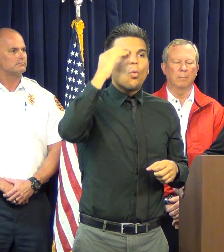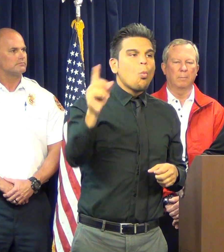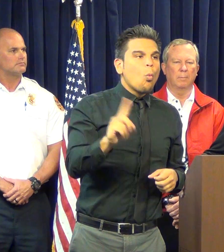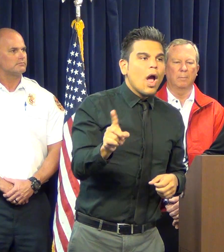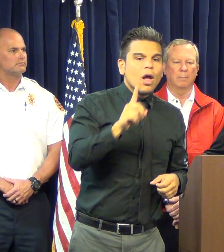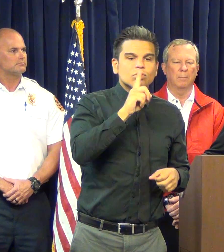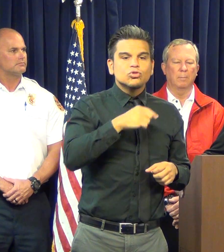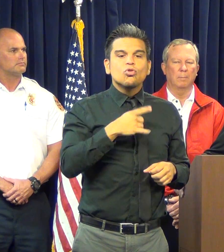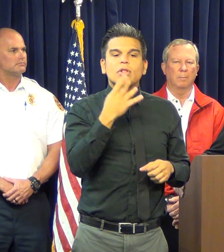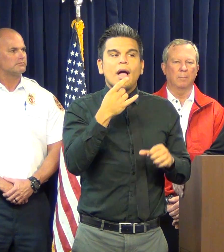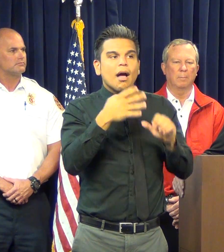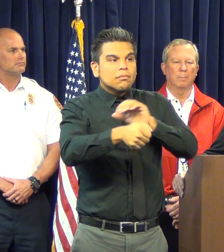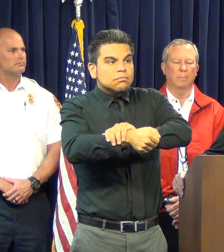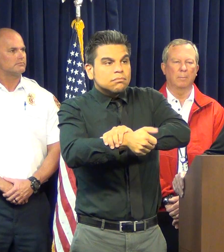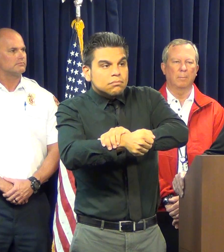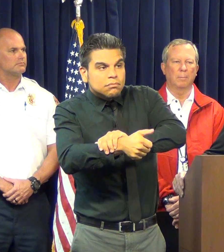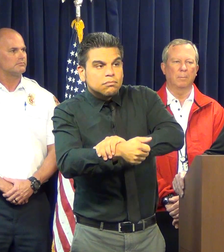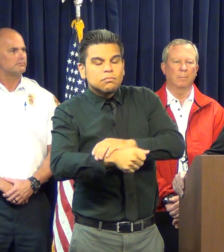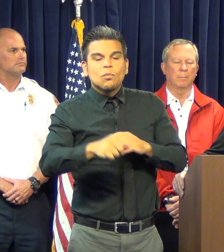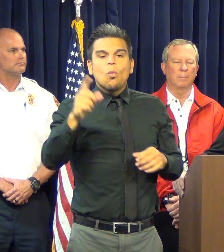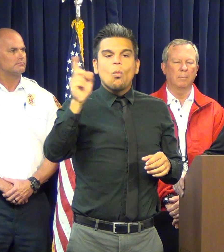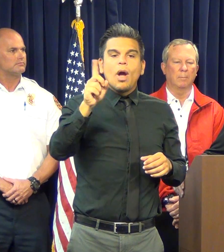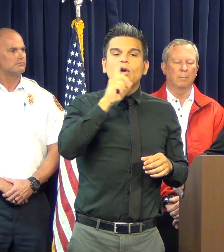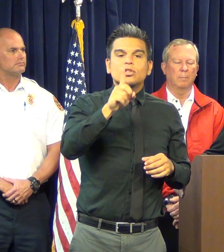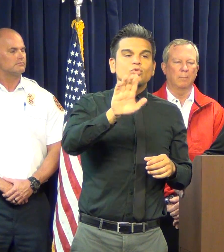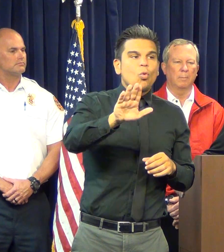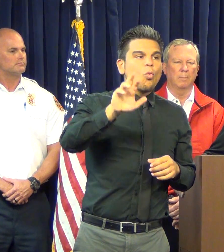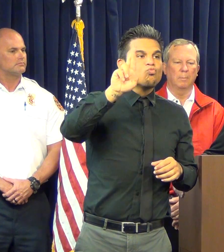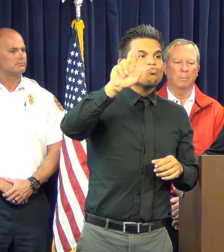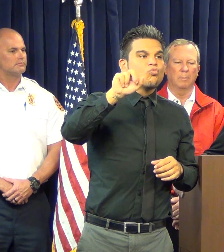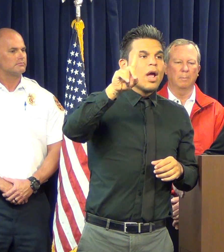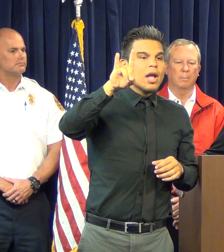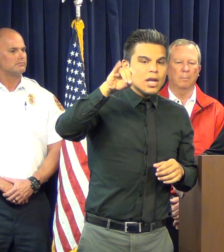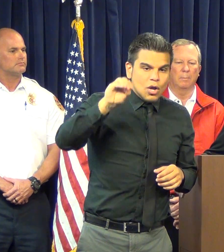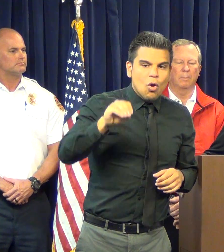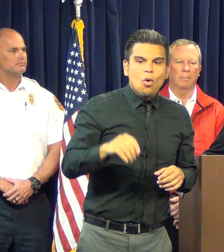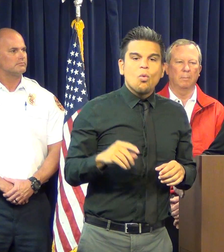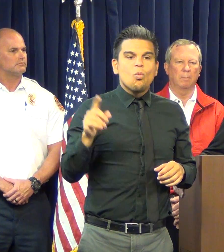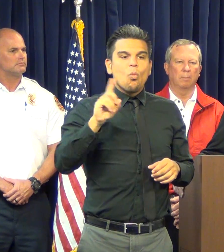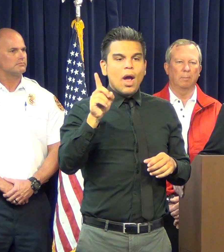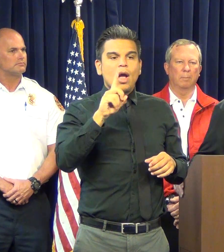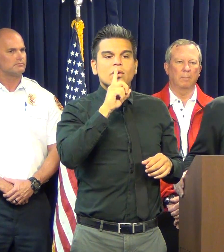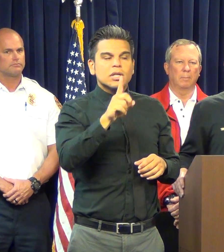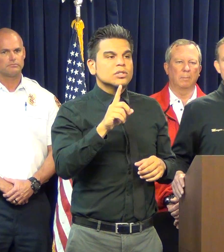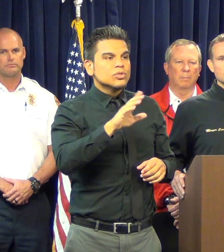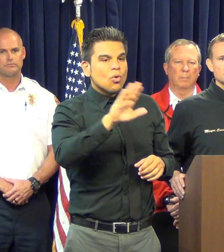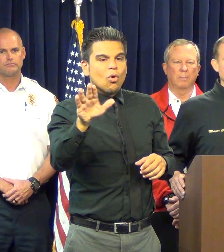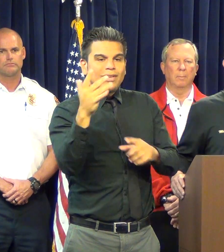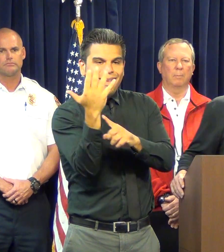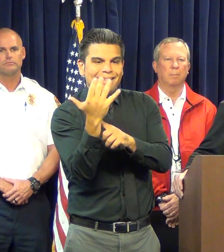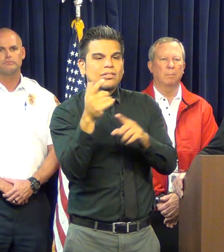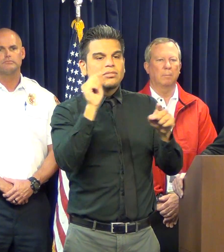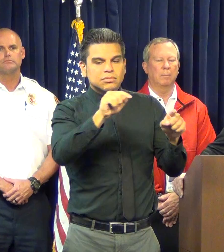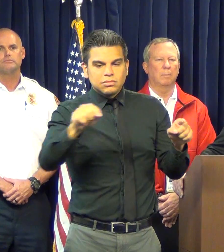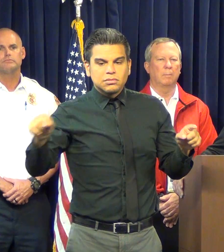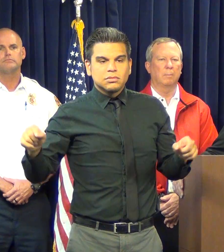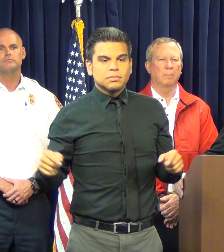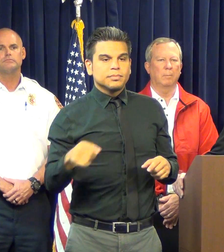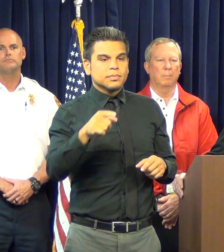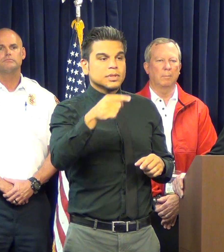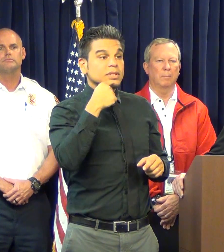with battery backups. You don't want to be looking for these things when the power goes out and it's pitch black. And if you live in a mobile home, should